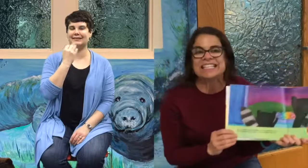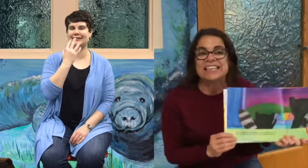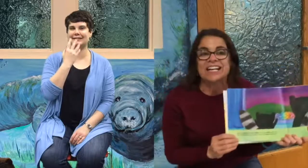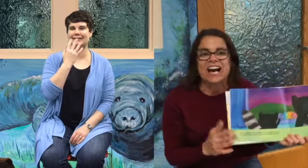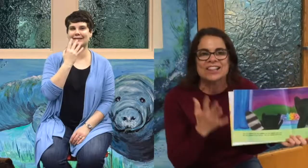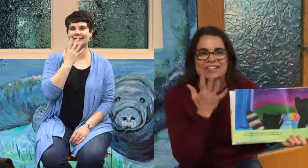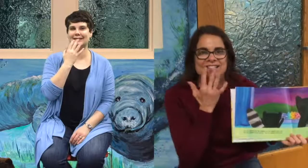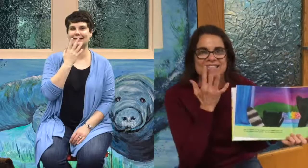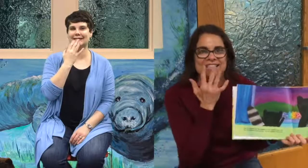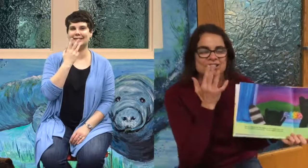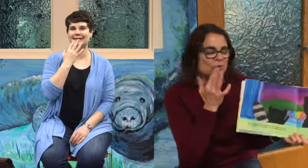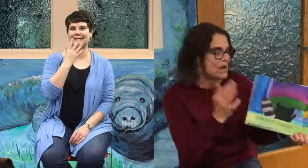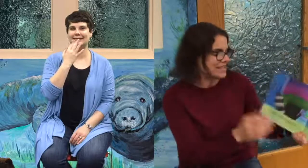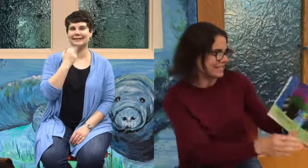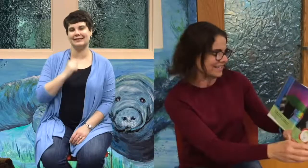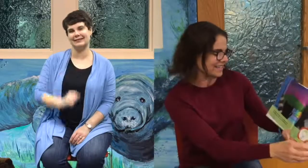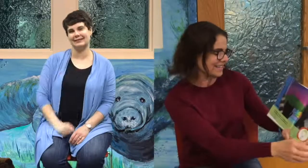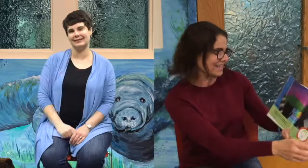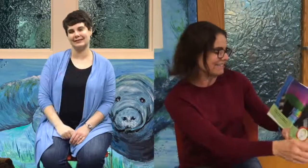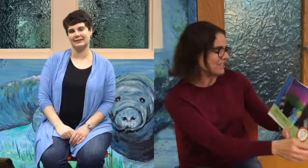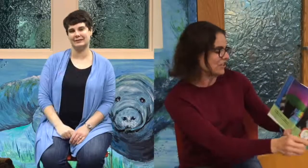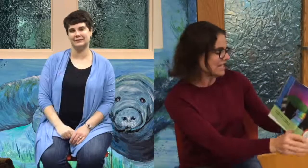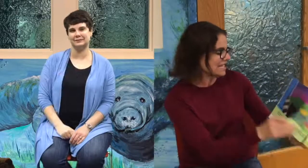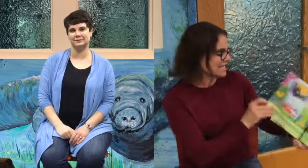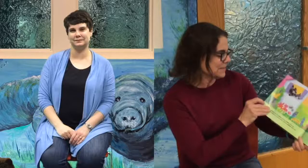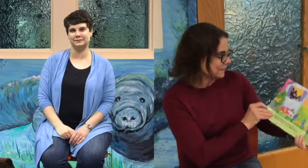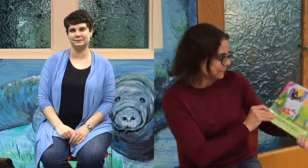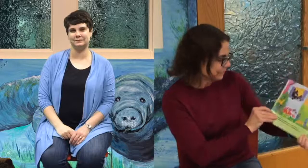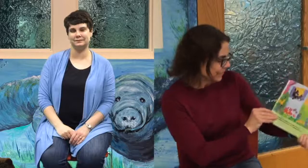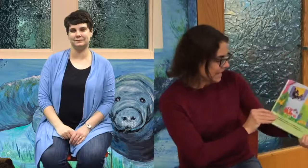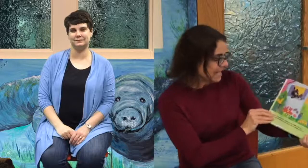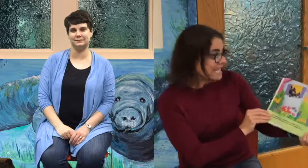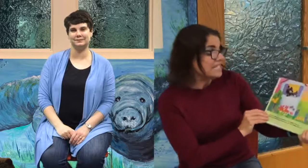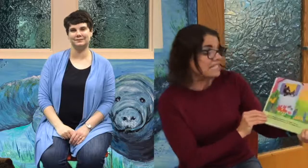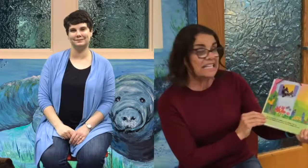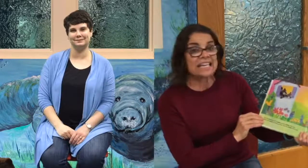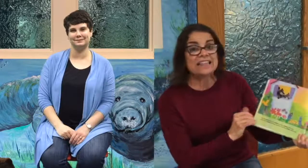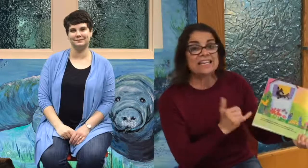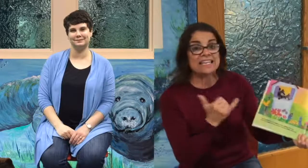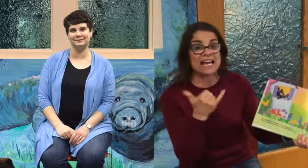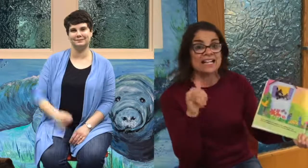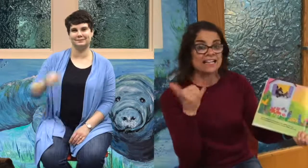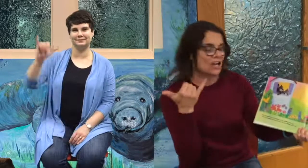the colors, little one. Very nice. See